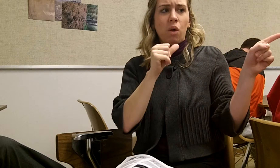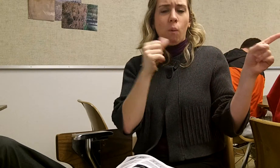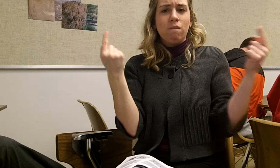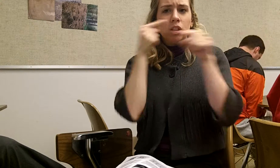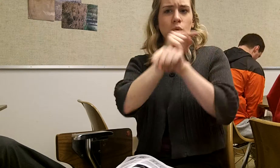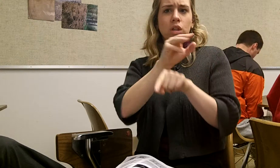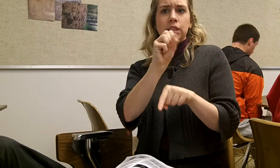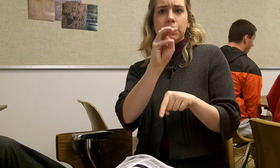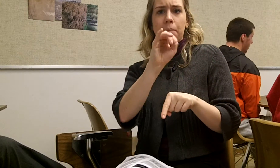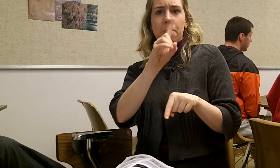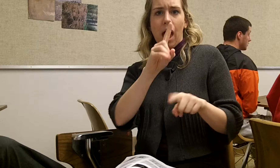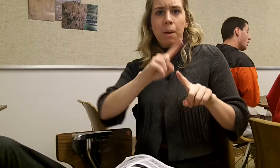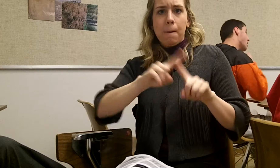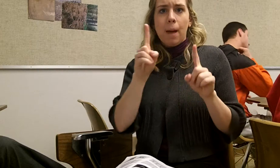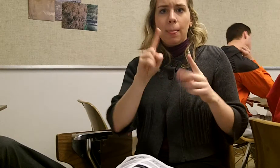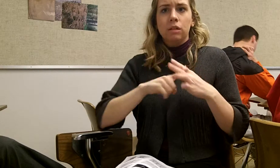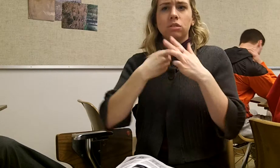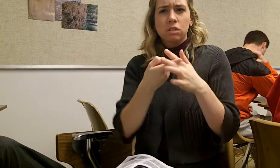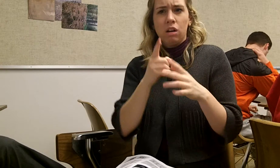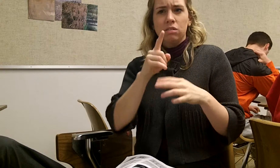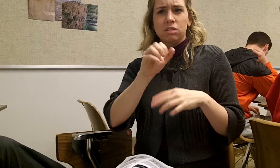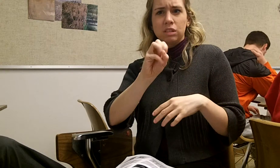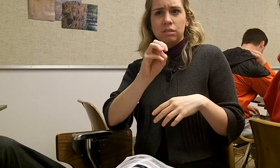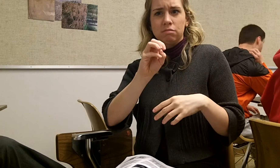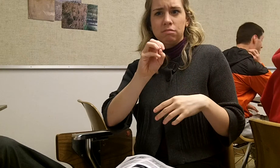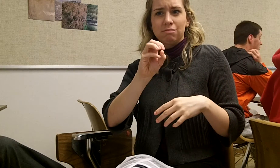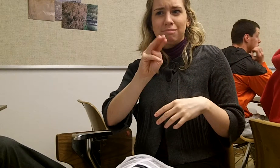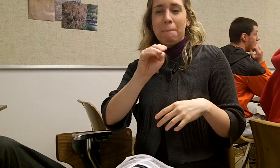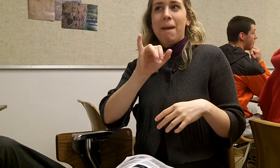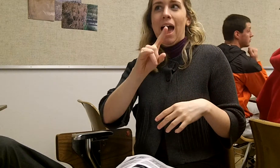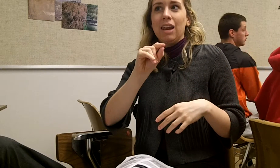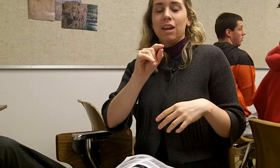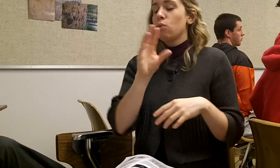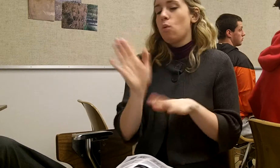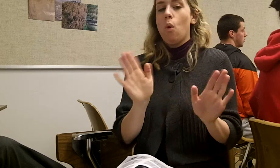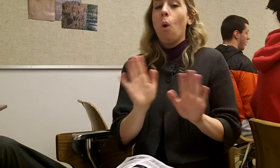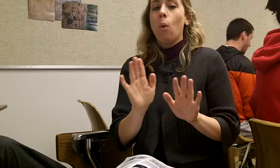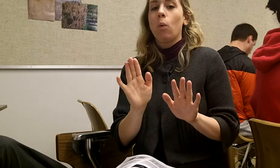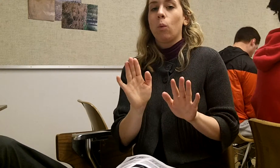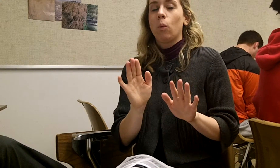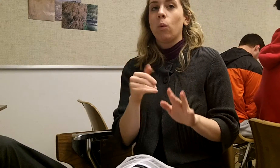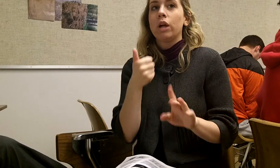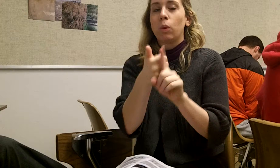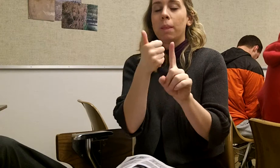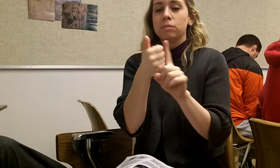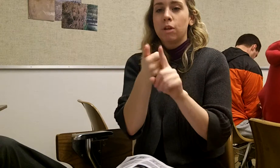SMAD should be phosphorylated? They phosphorylate SMAD. They do it Yep. themselves. Okay. And then once SMAD is phosphorylated, it can actually